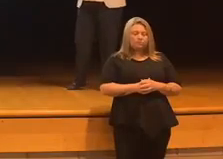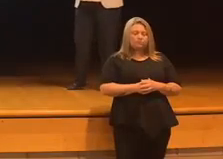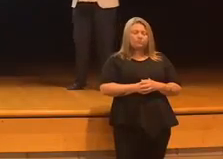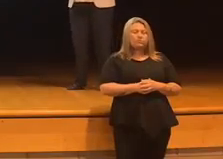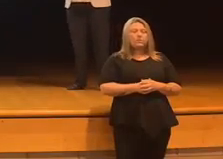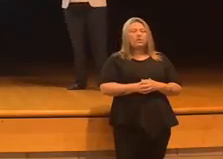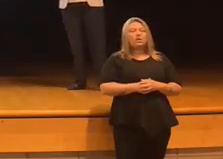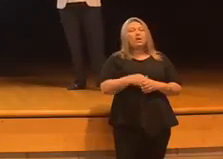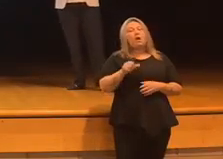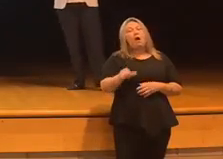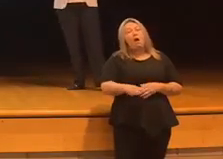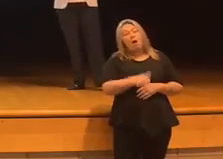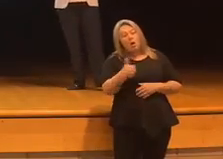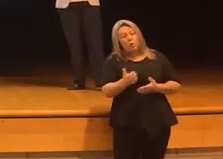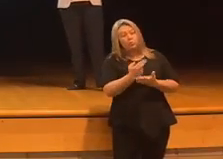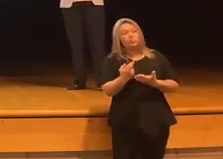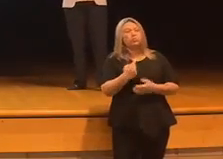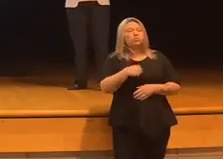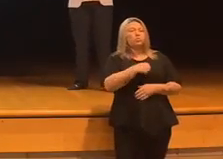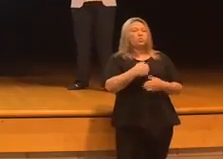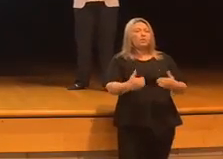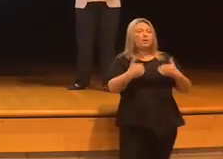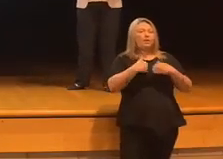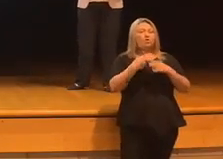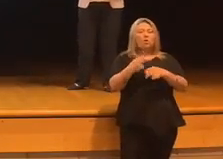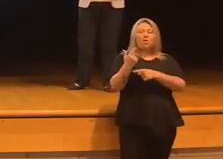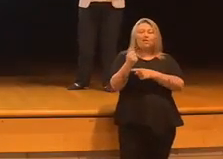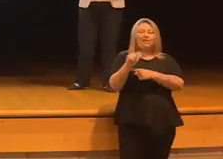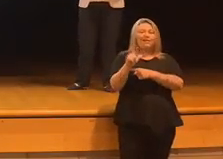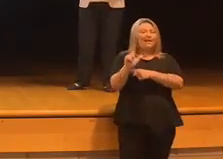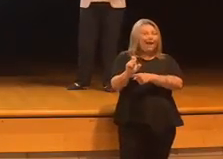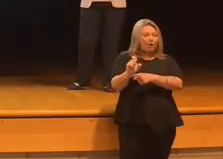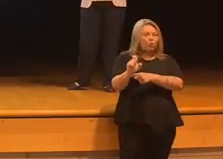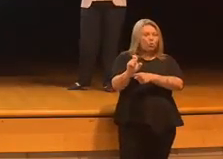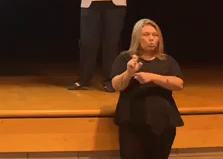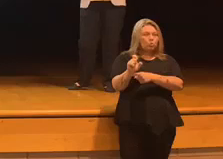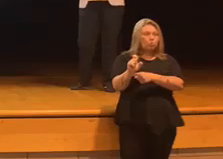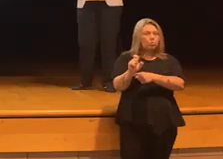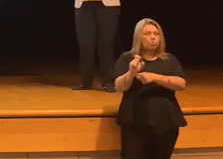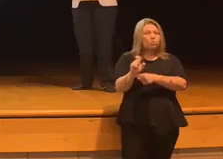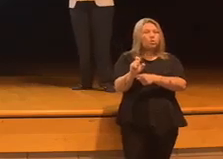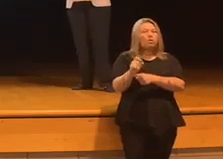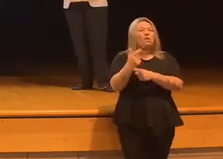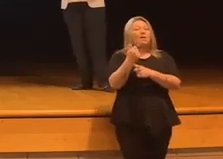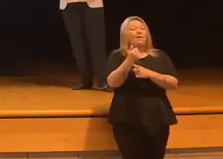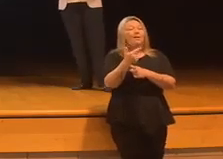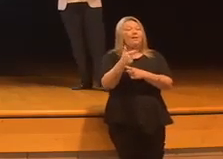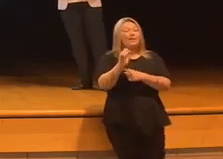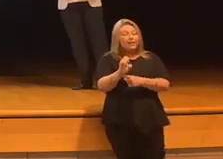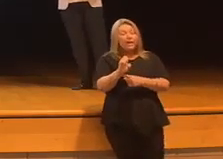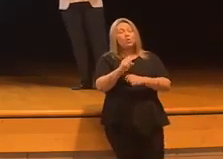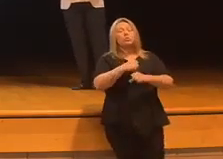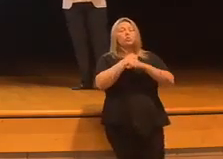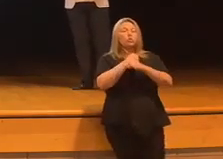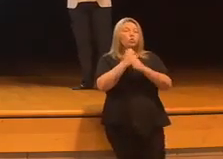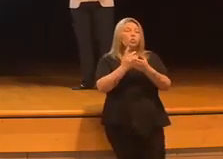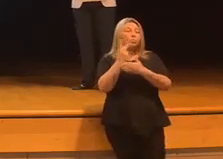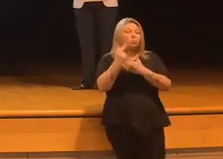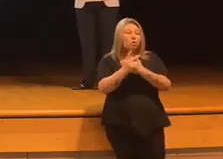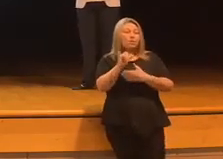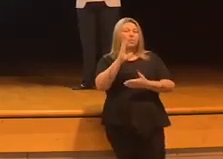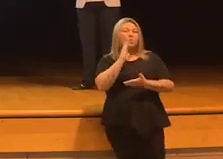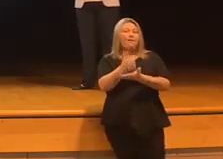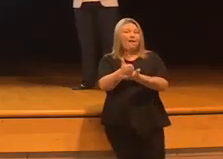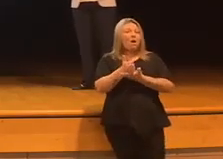Another resource that we have is called Gaggle. Gaggle is a security measure that helps